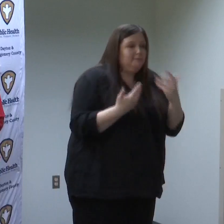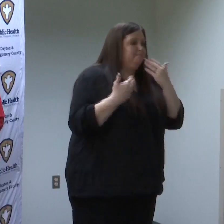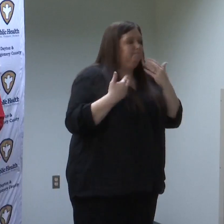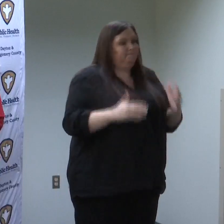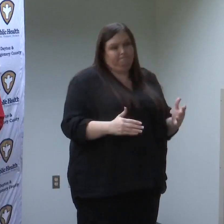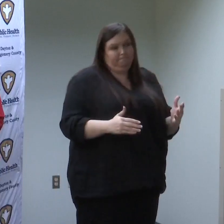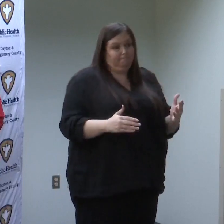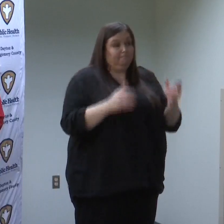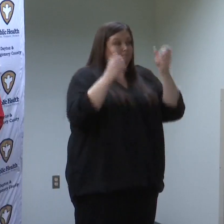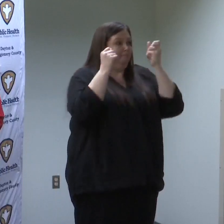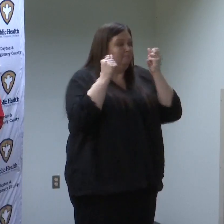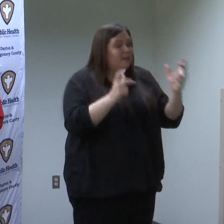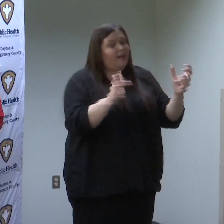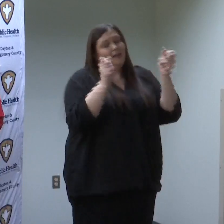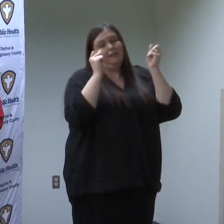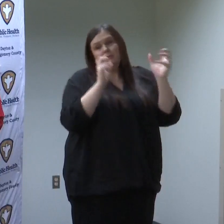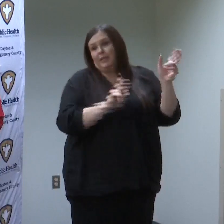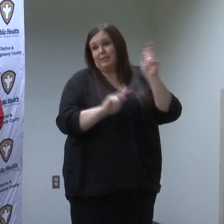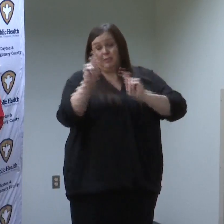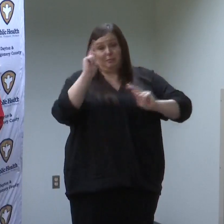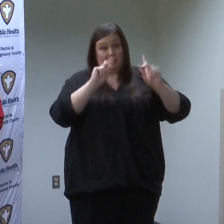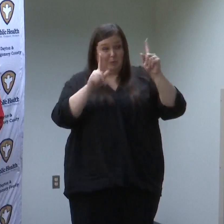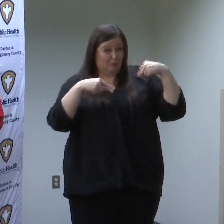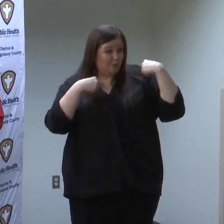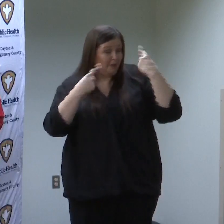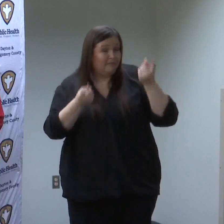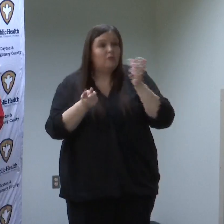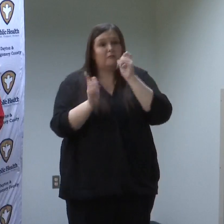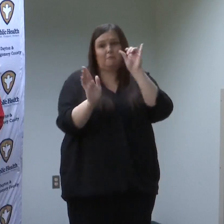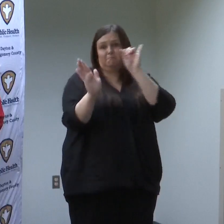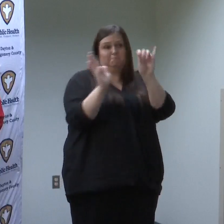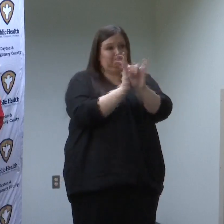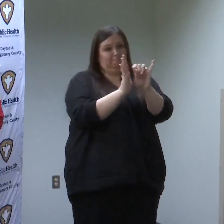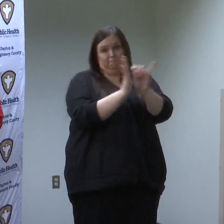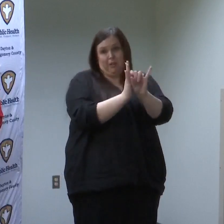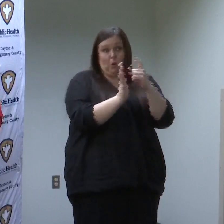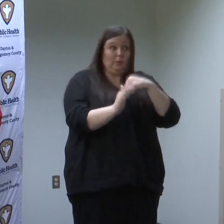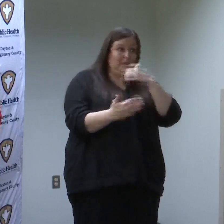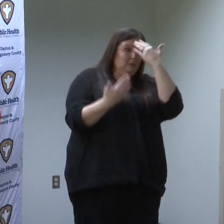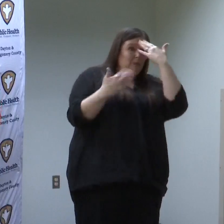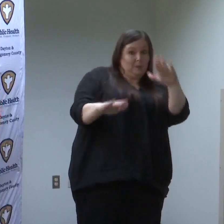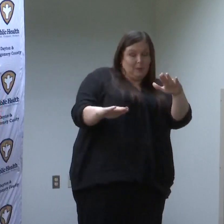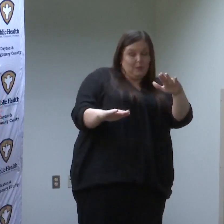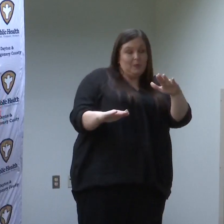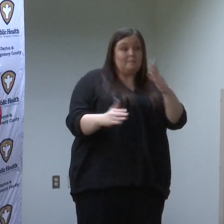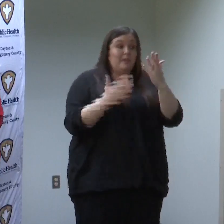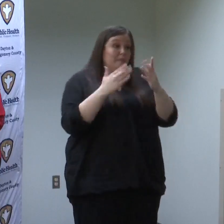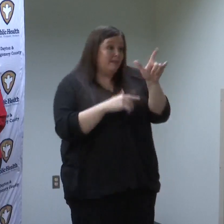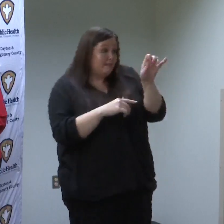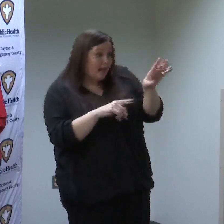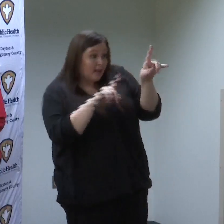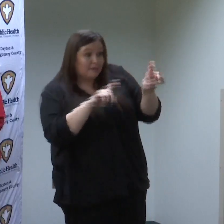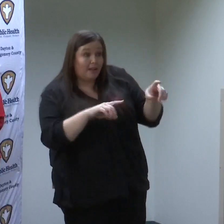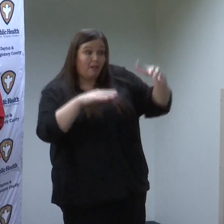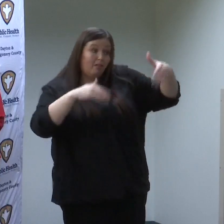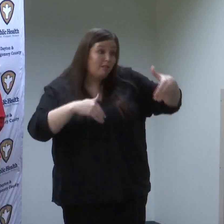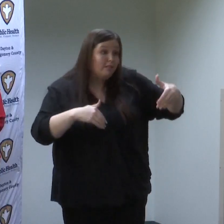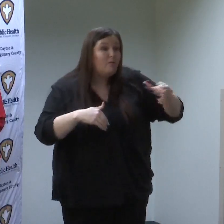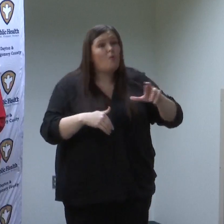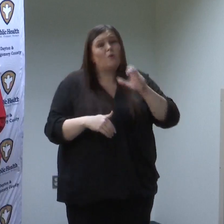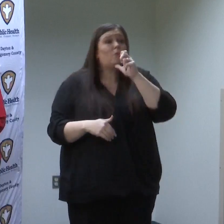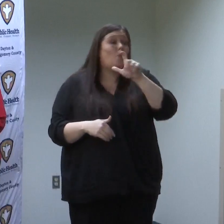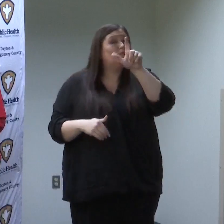there are many, many cases that are out there. We simply aren't aware of them yet. Either they do not have laboratory tests, or they don't